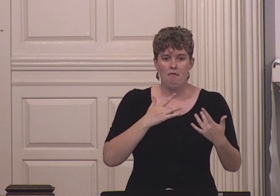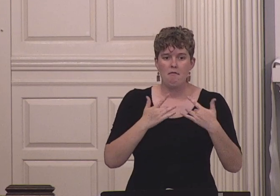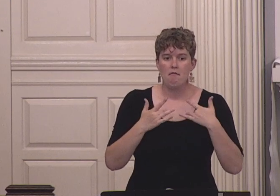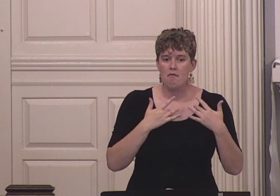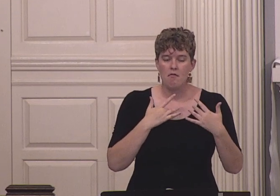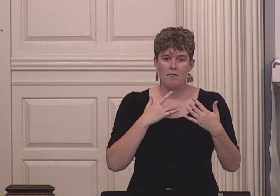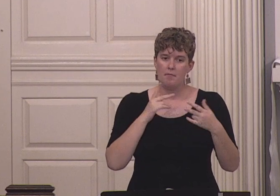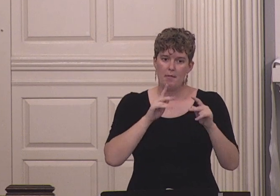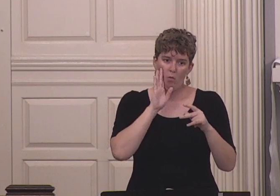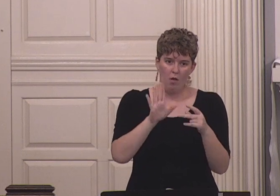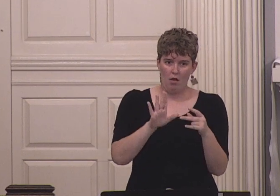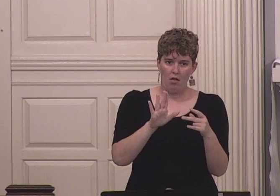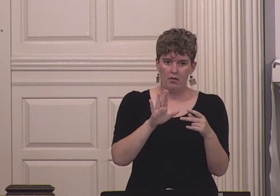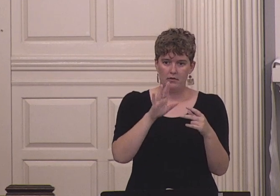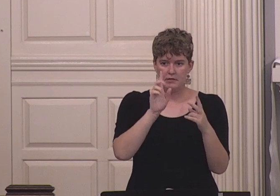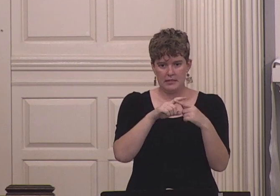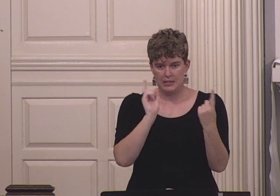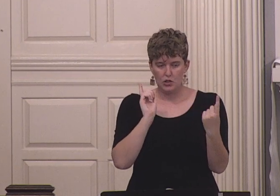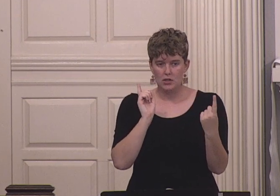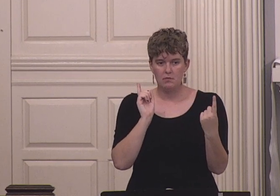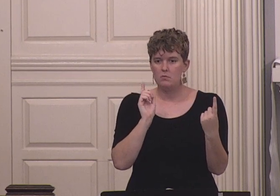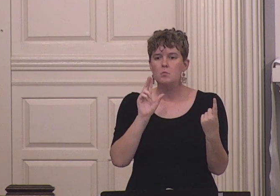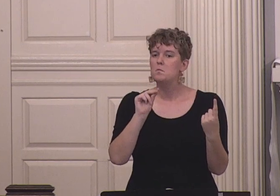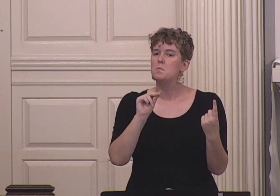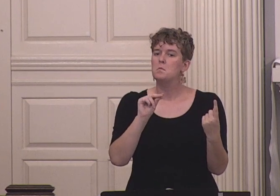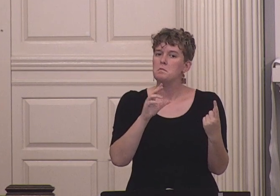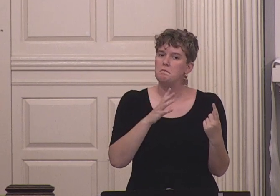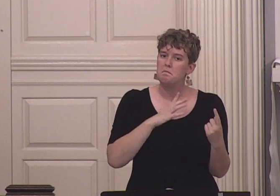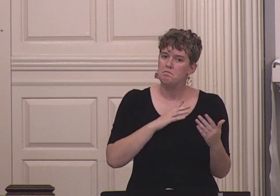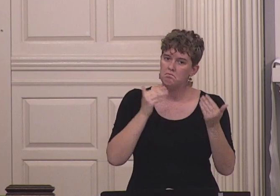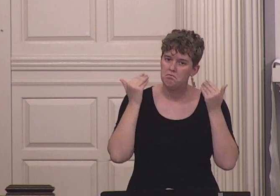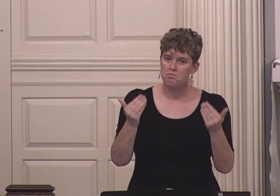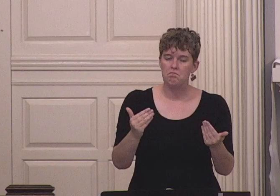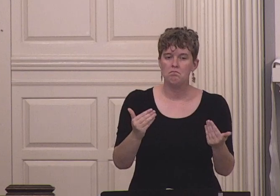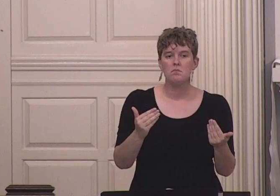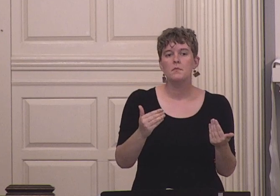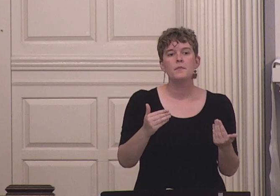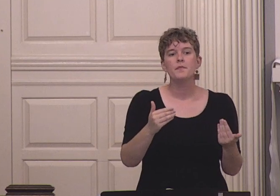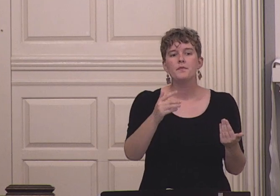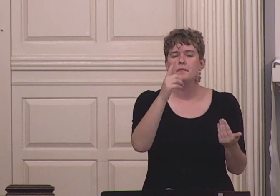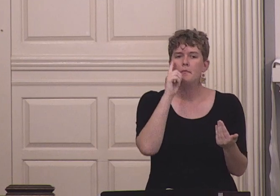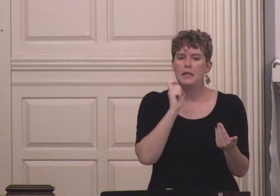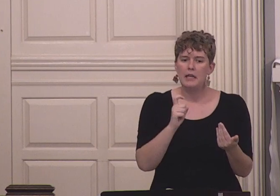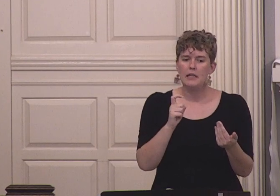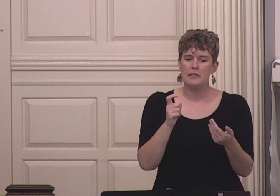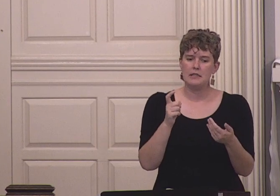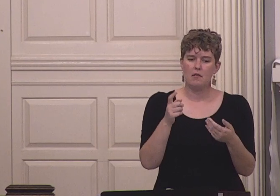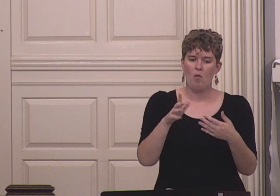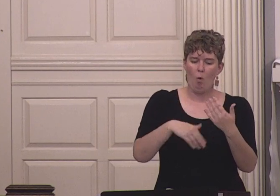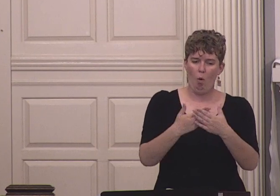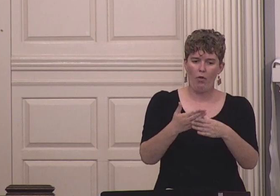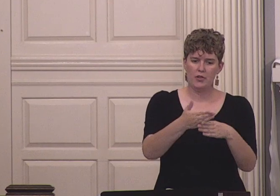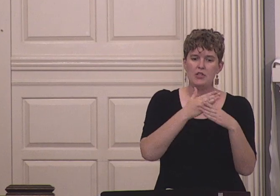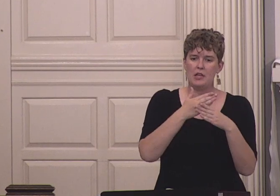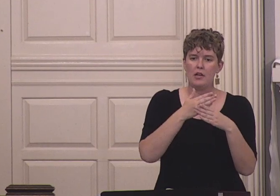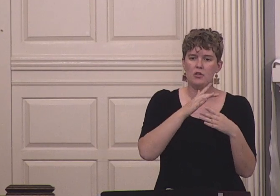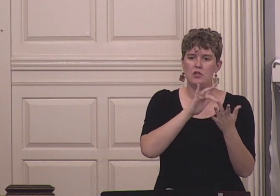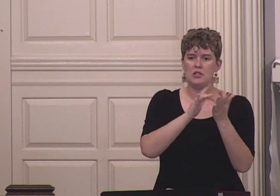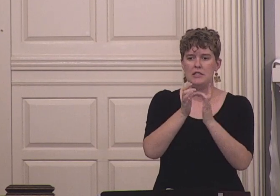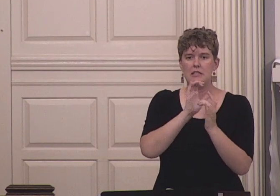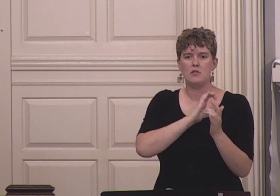both because they share in the death of Jesus and because they are united with